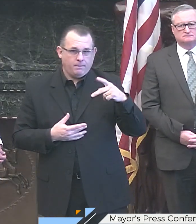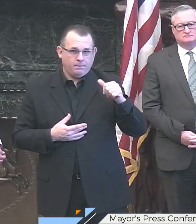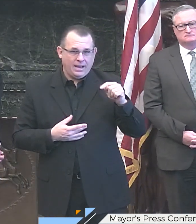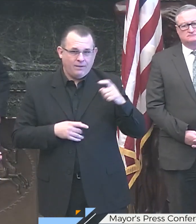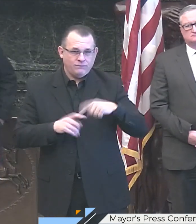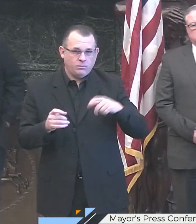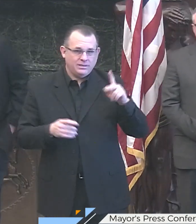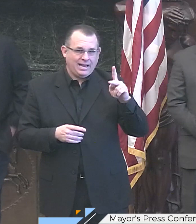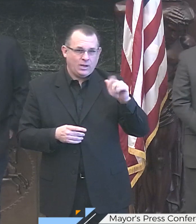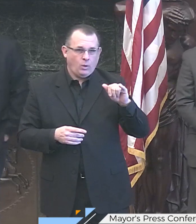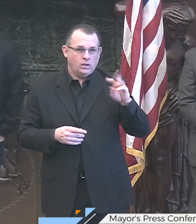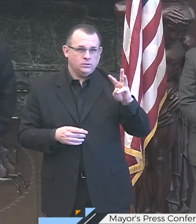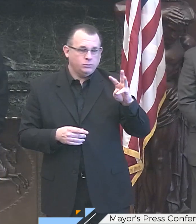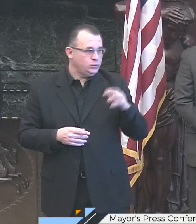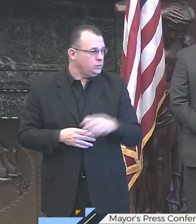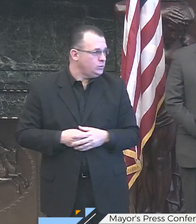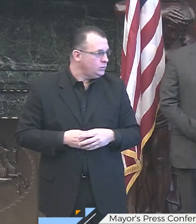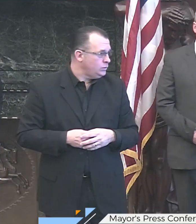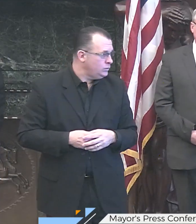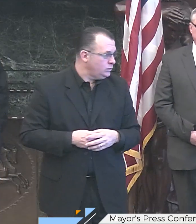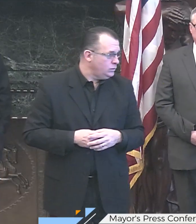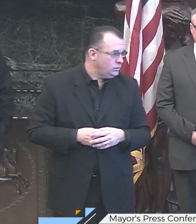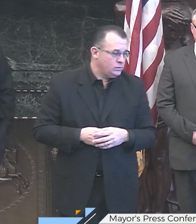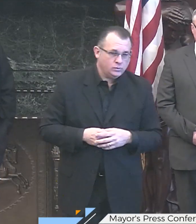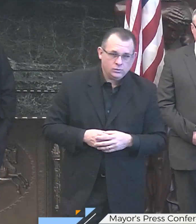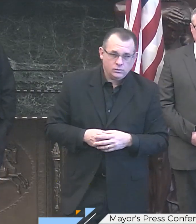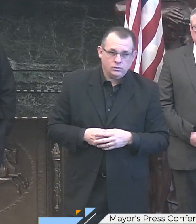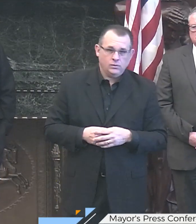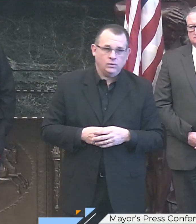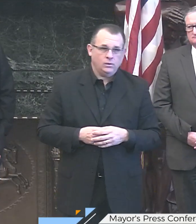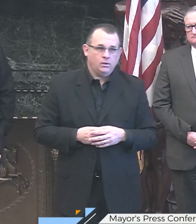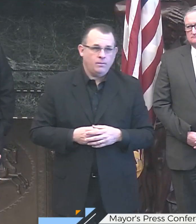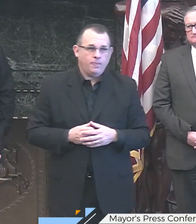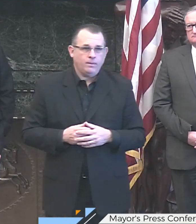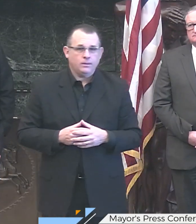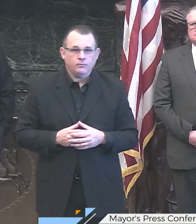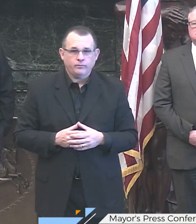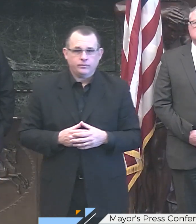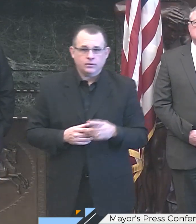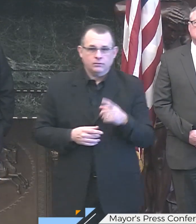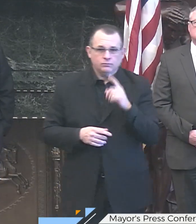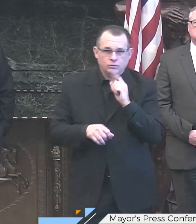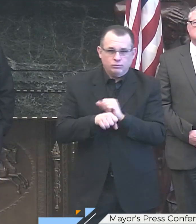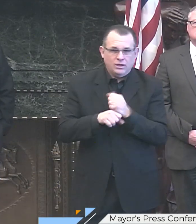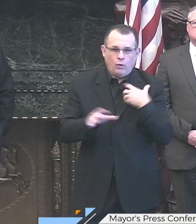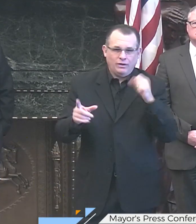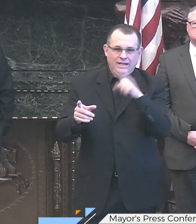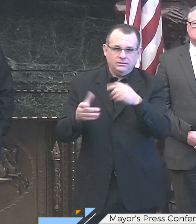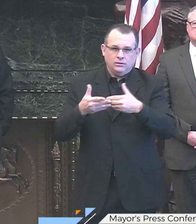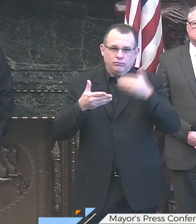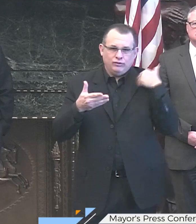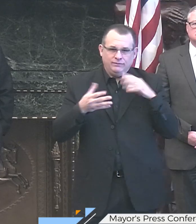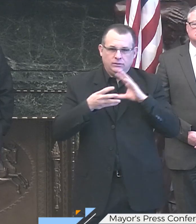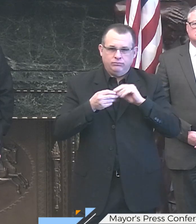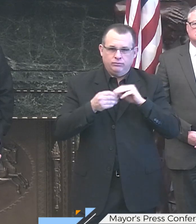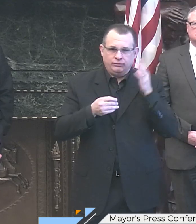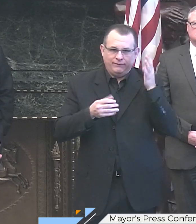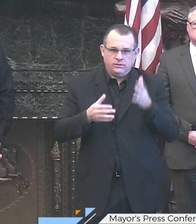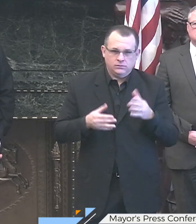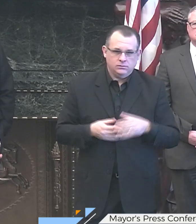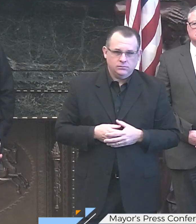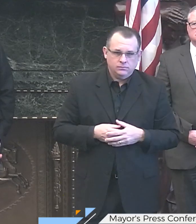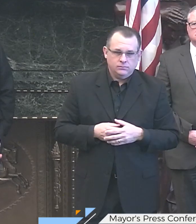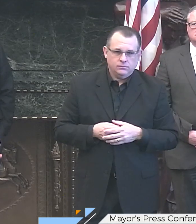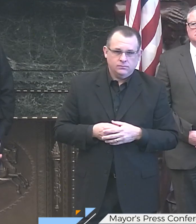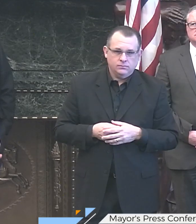KYW. I'm sorry, this was asked in a previous briefing, but I don't think there was an answer. Have you looked at